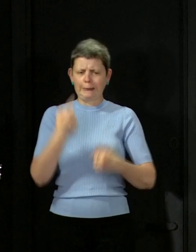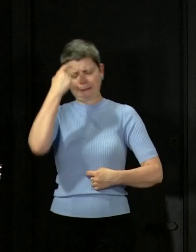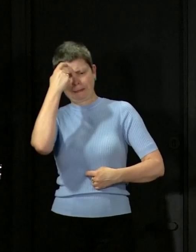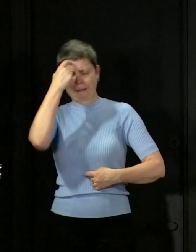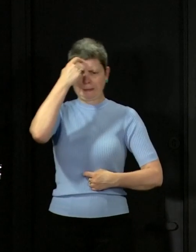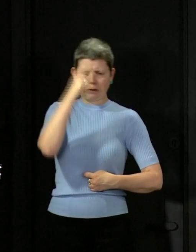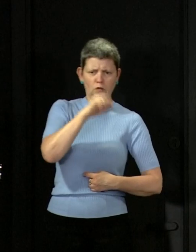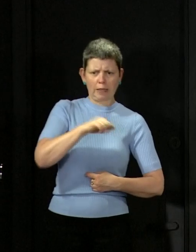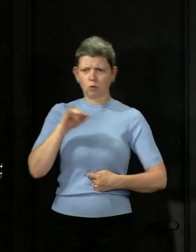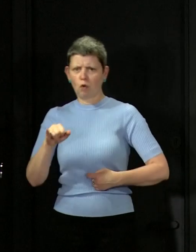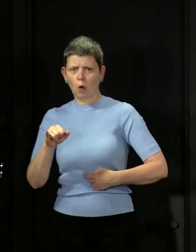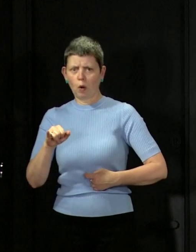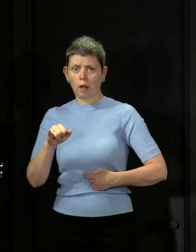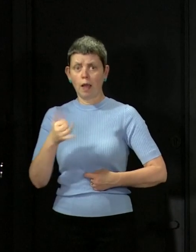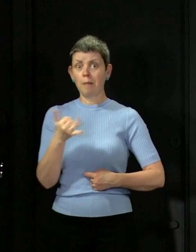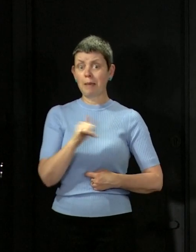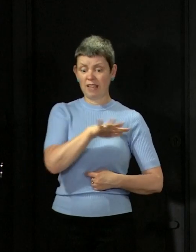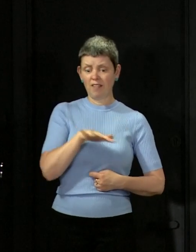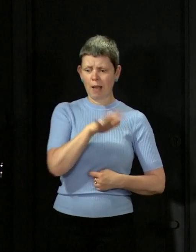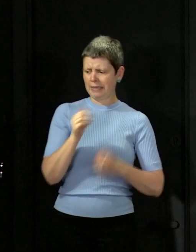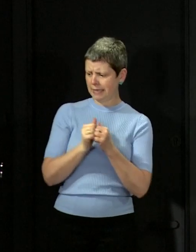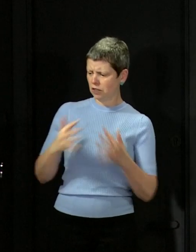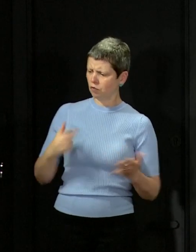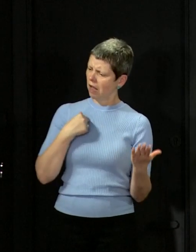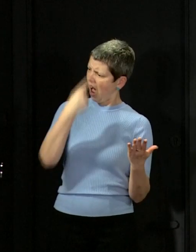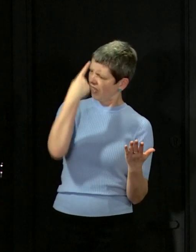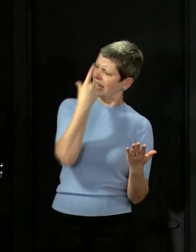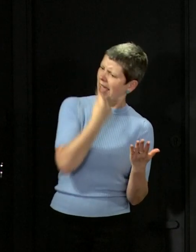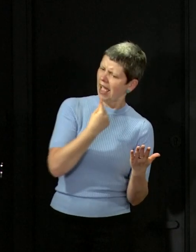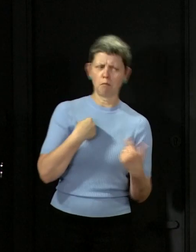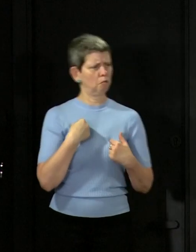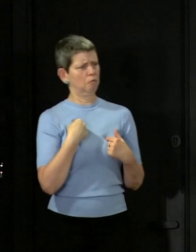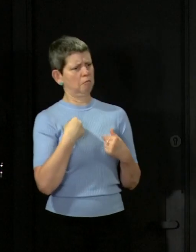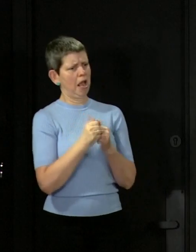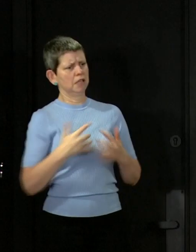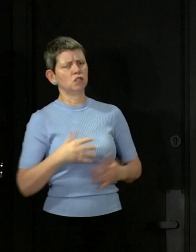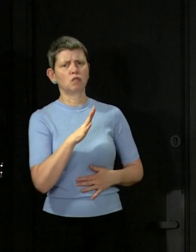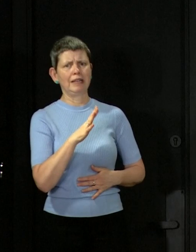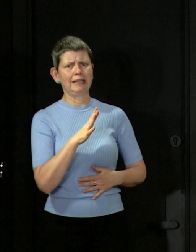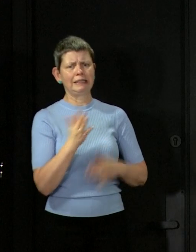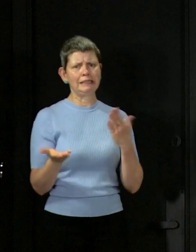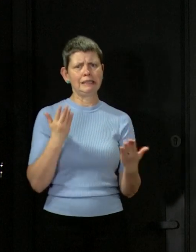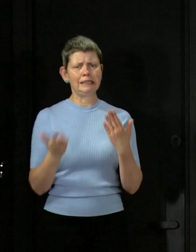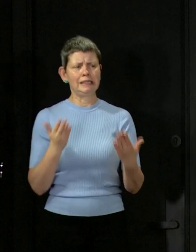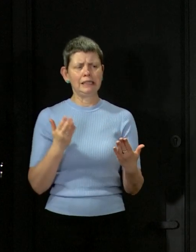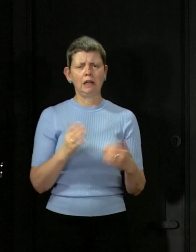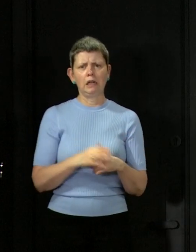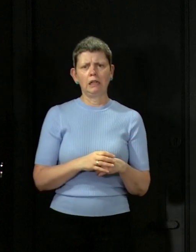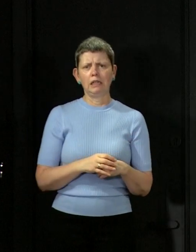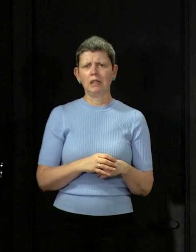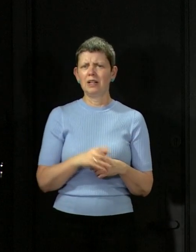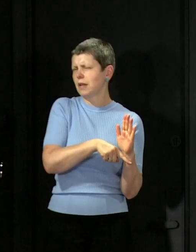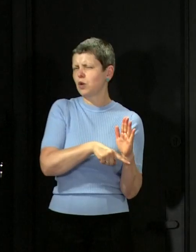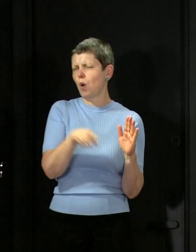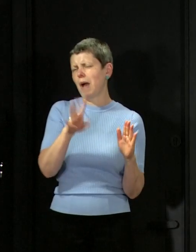there will be disputes over what that judgment allows and doesn't. What level of non-compliance have you